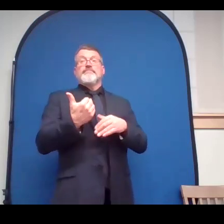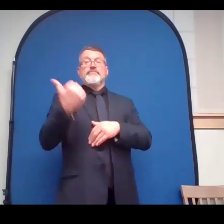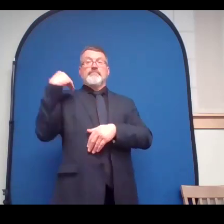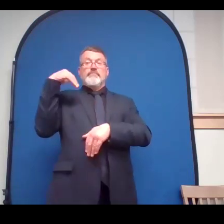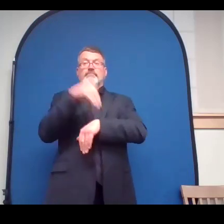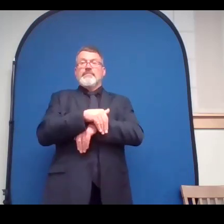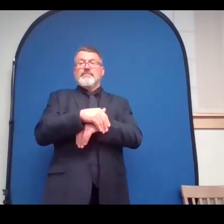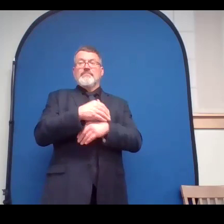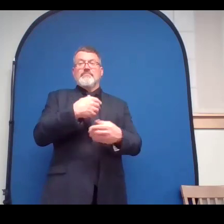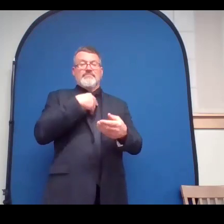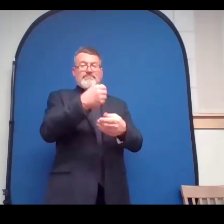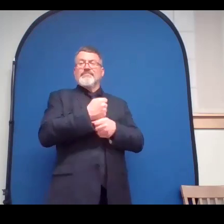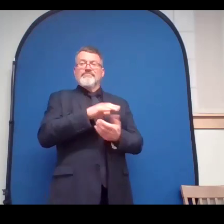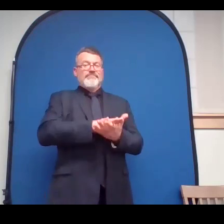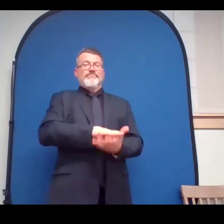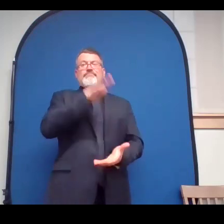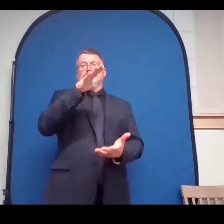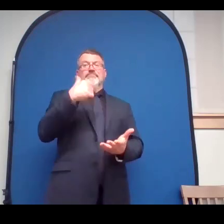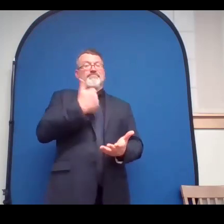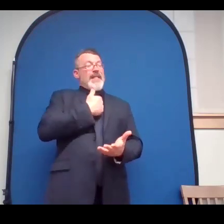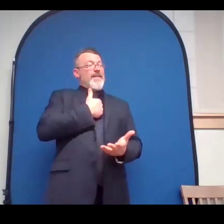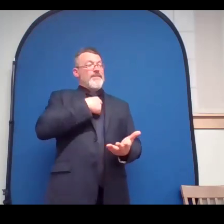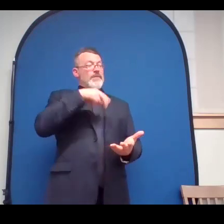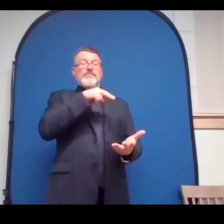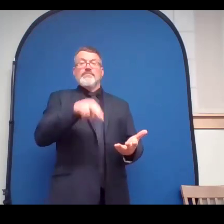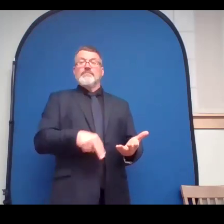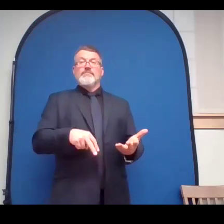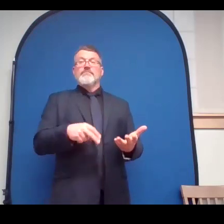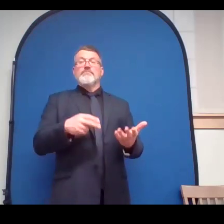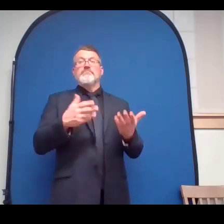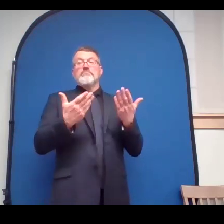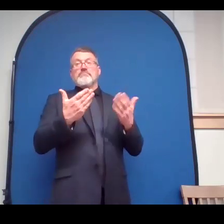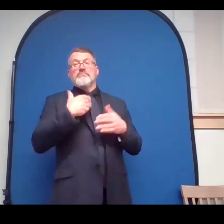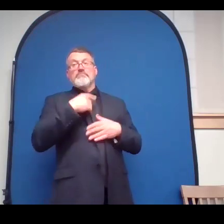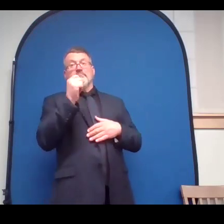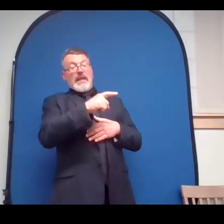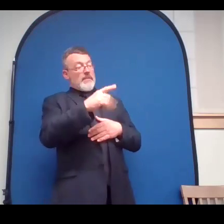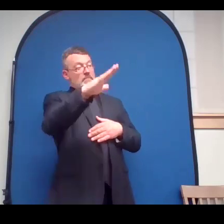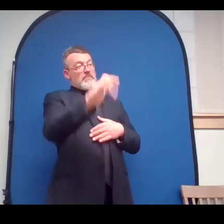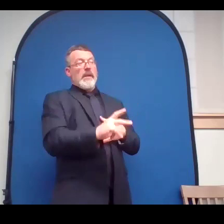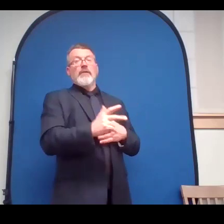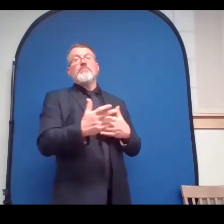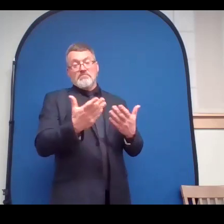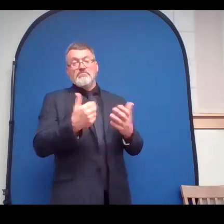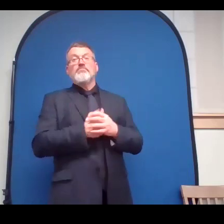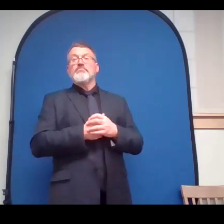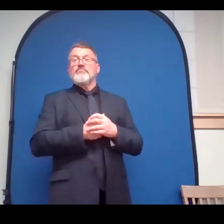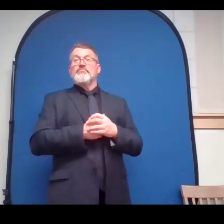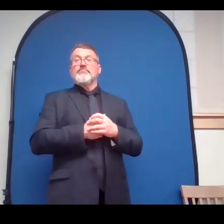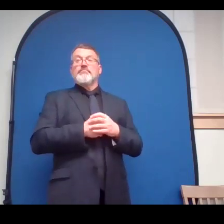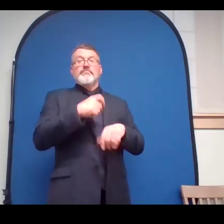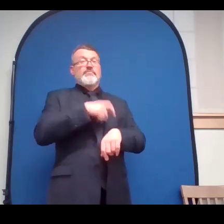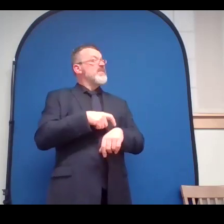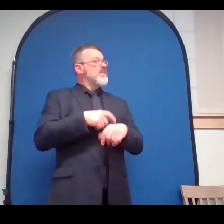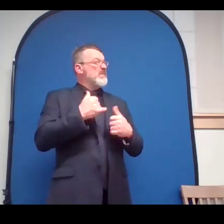to go through it, so we may need to have you come back anyway, but I'm going to expedite this. We're a little short on expected time